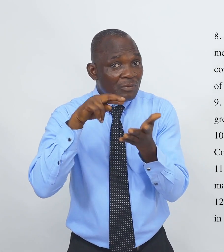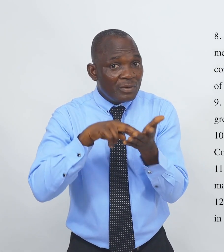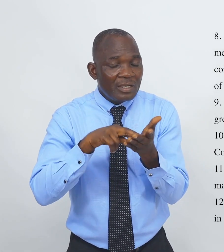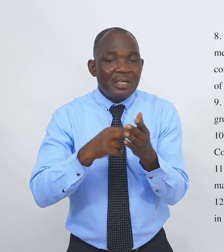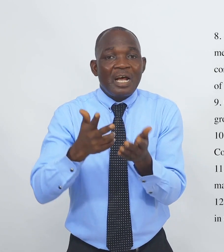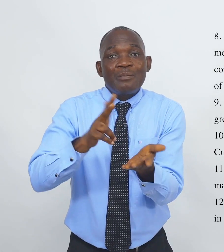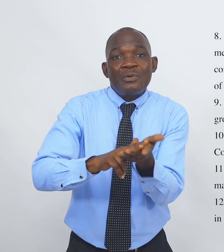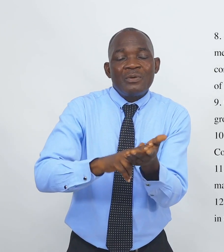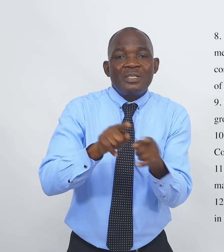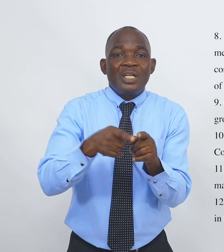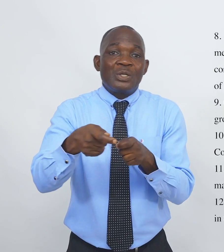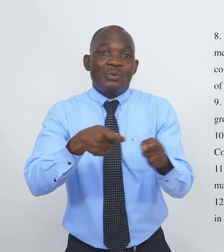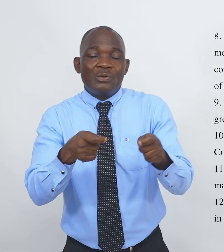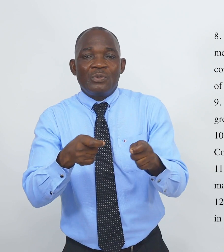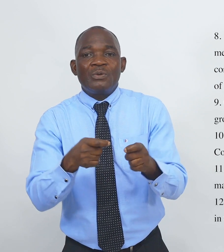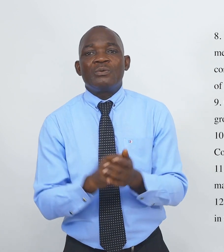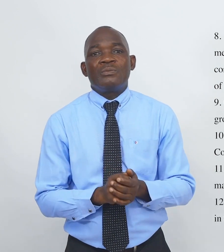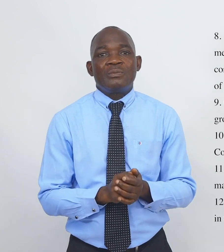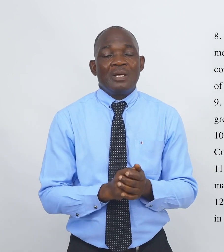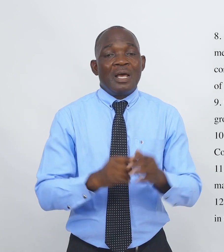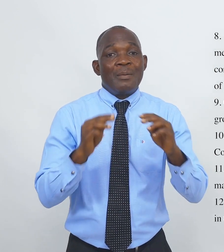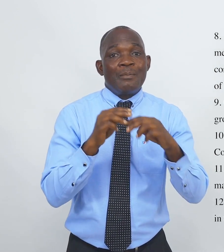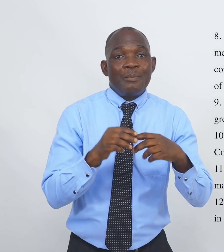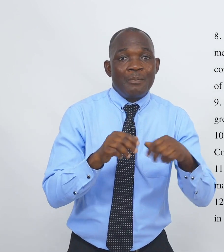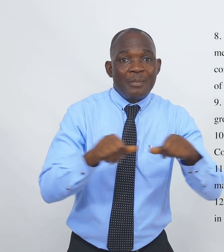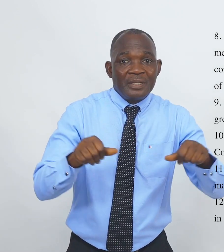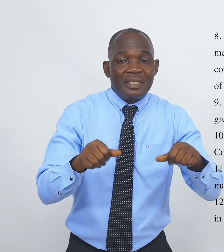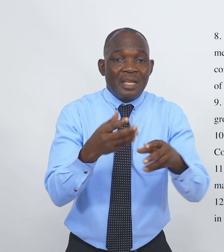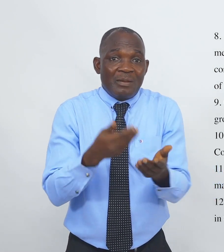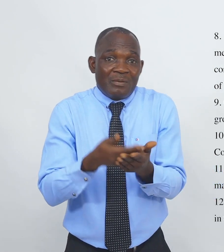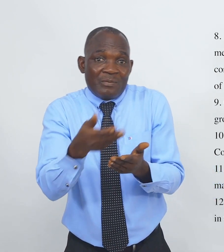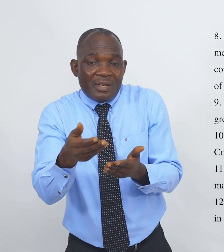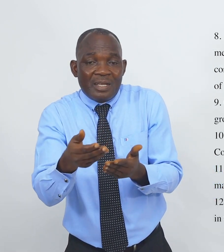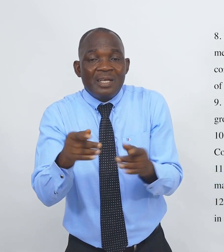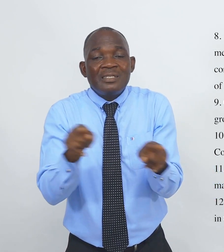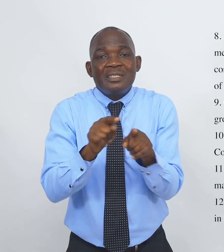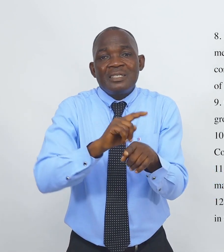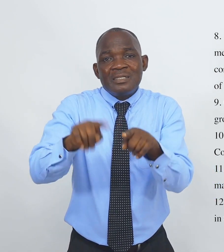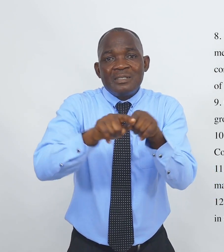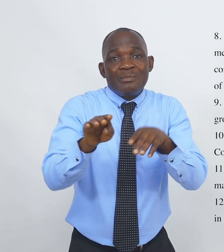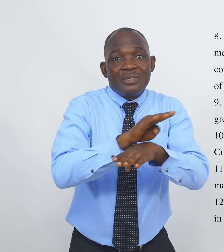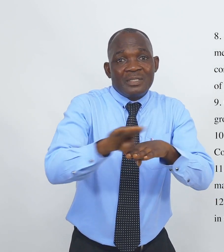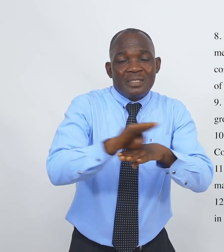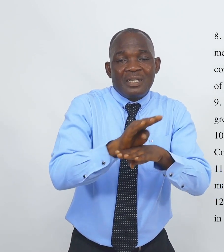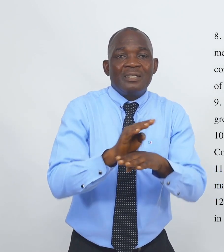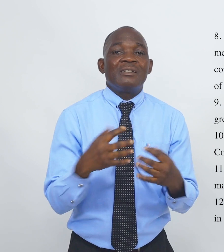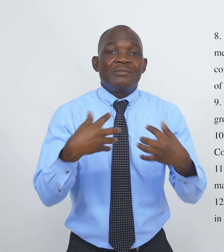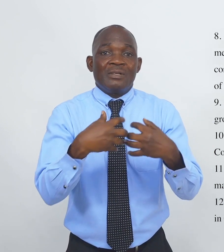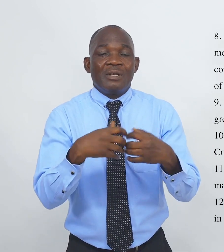Review, approve, and regulate takeovers, mergers, acquisitions, and all forms of business combinations